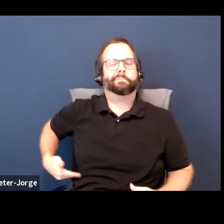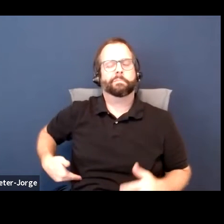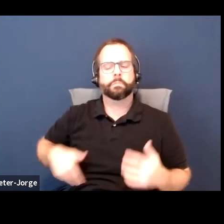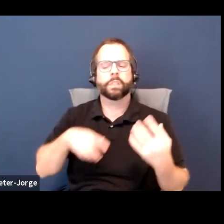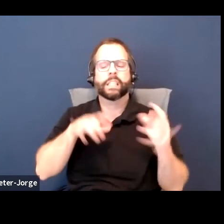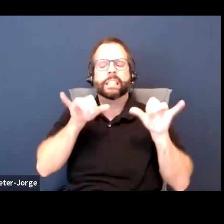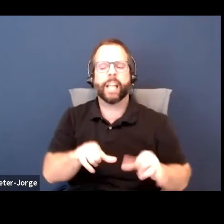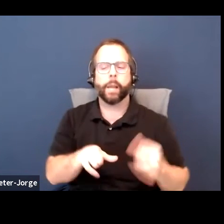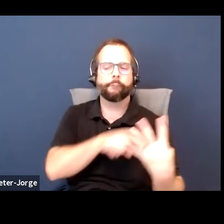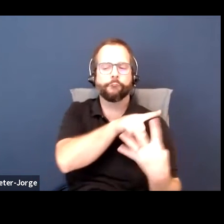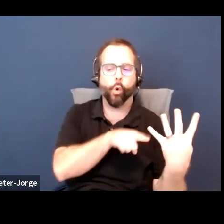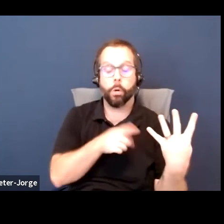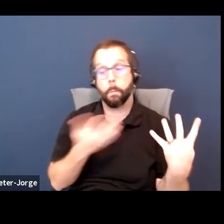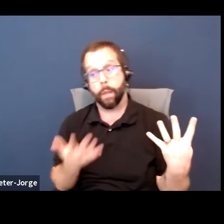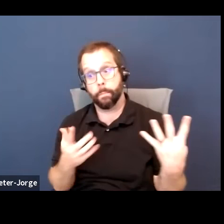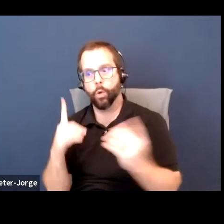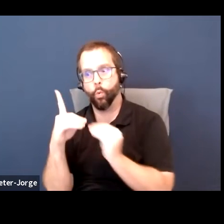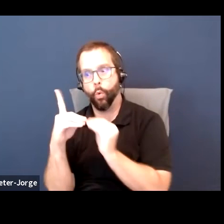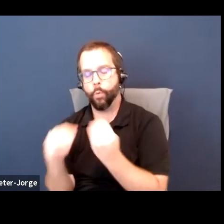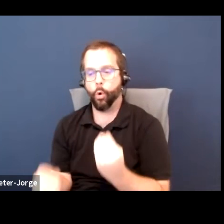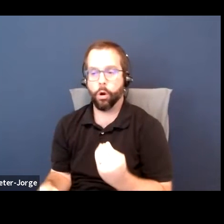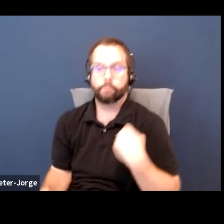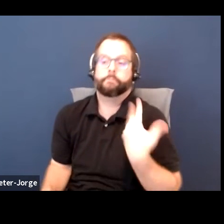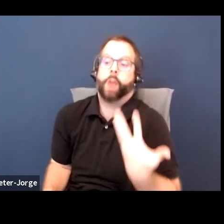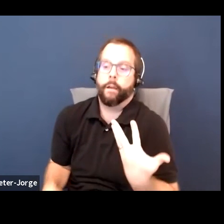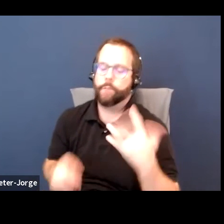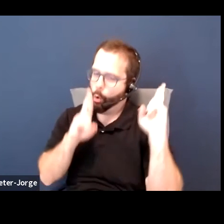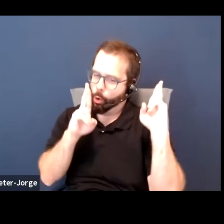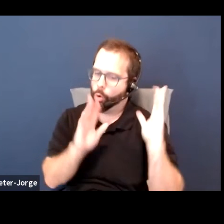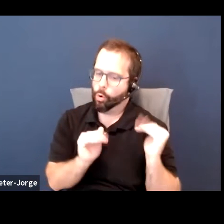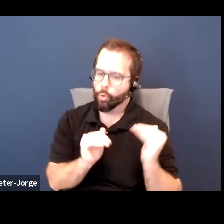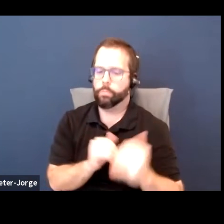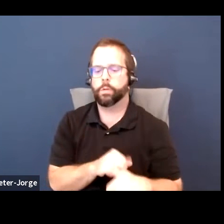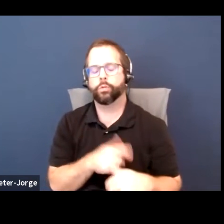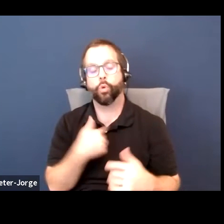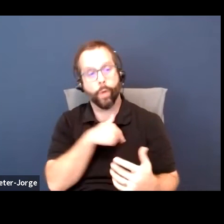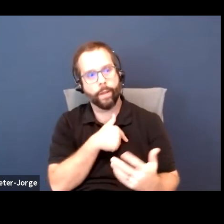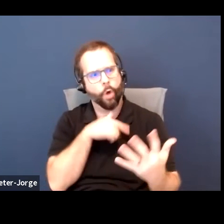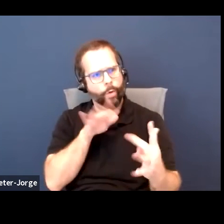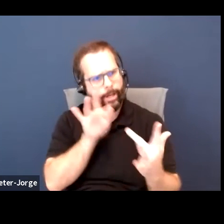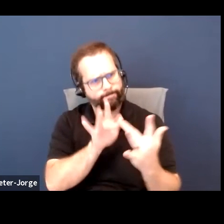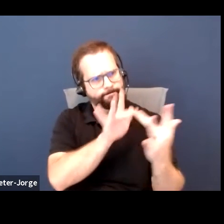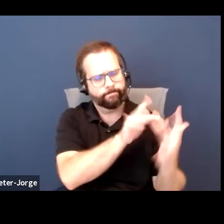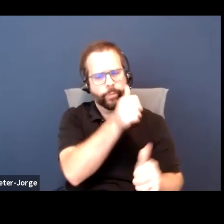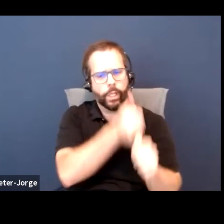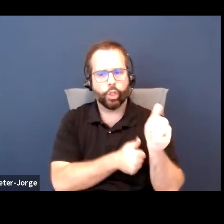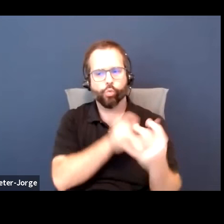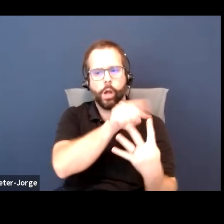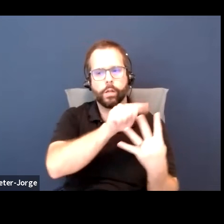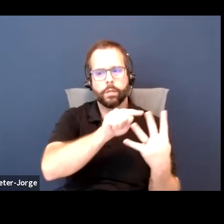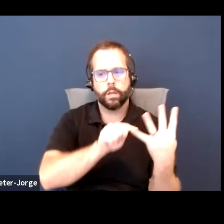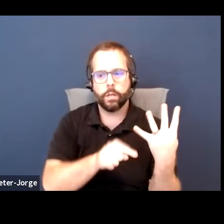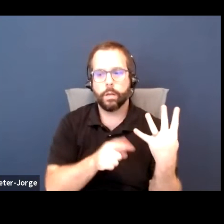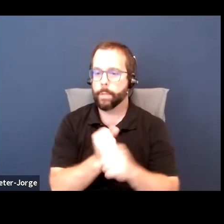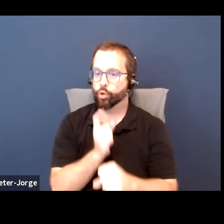one more jump in. I hope that there will be. And so we're engaging each one of them to make sure that we've got all of these